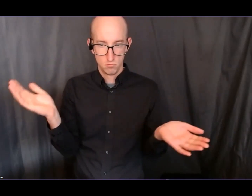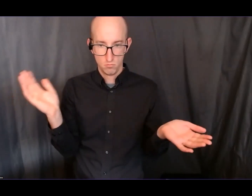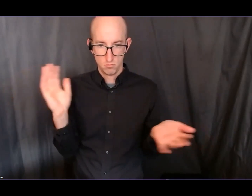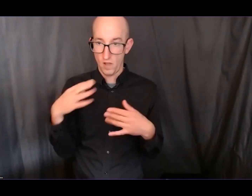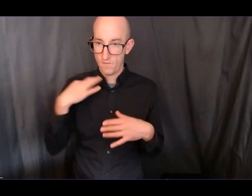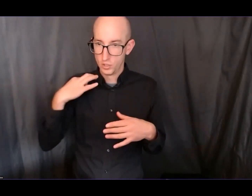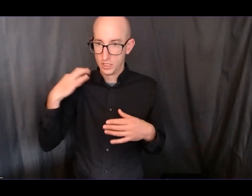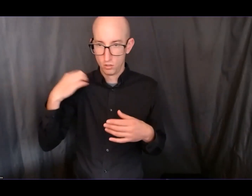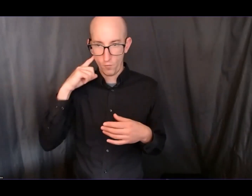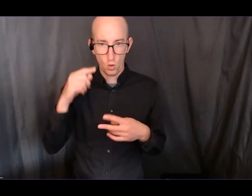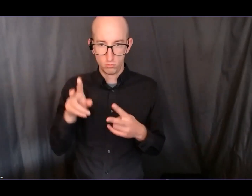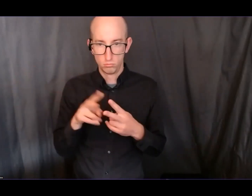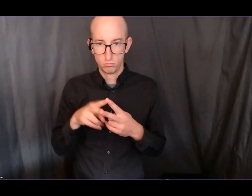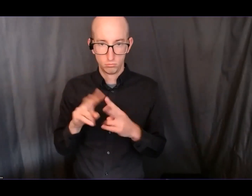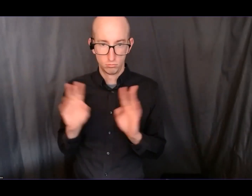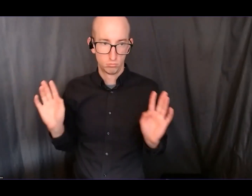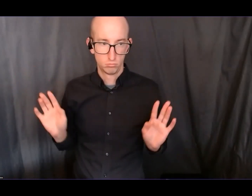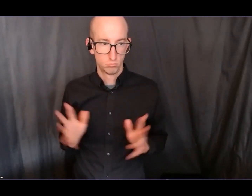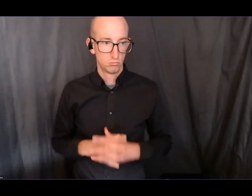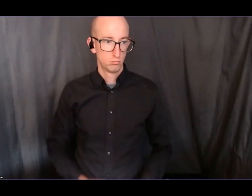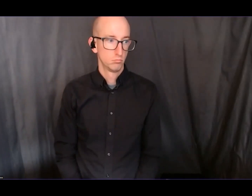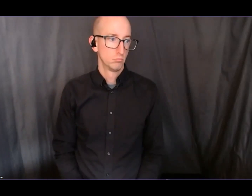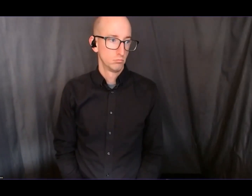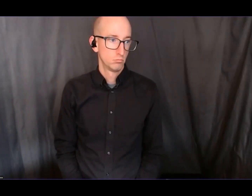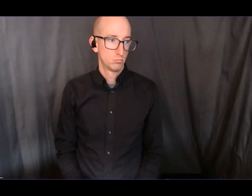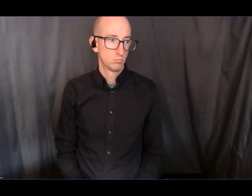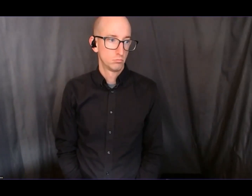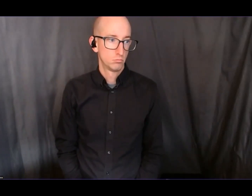volunteer to participate in either of those 2.